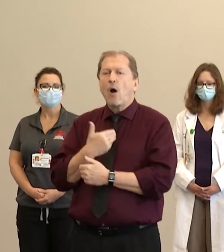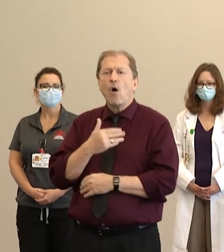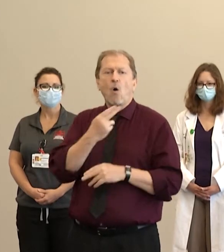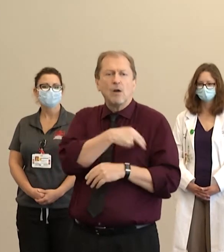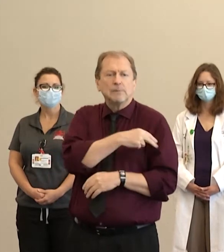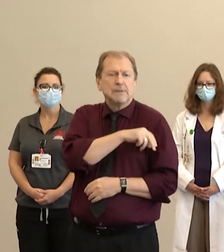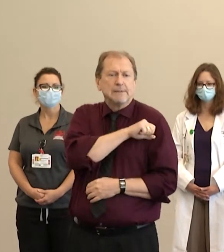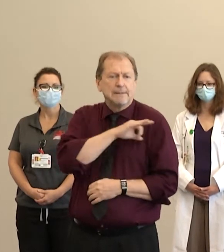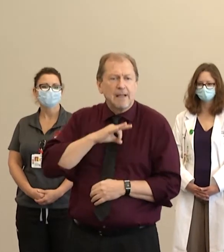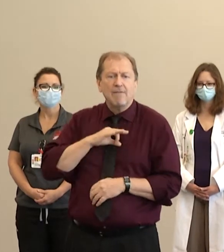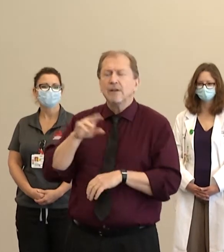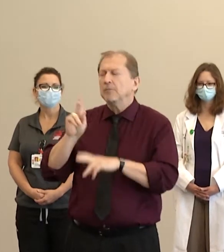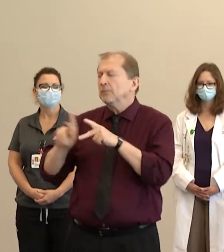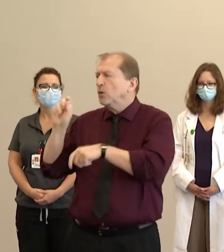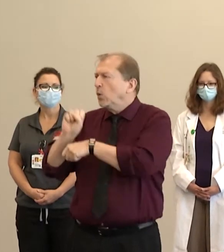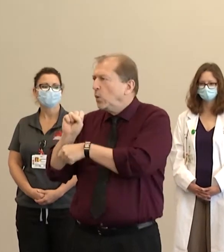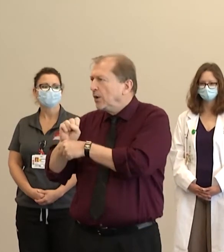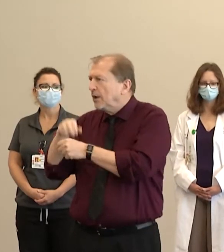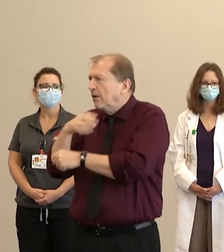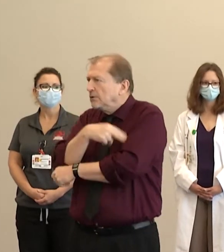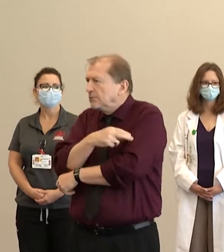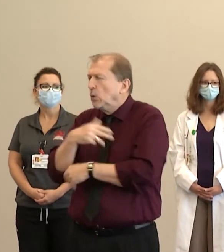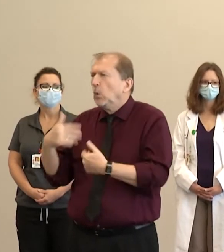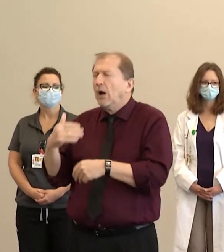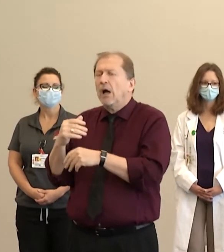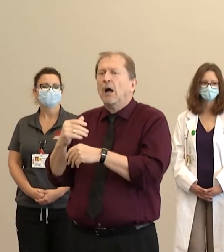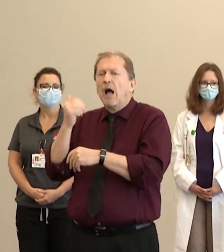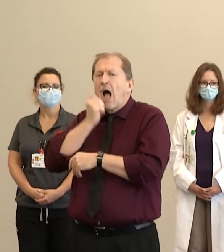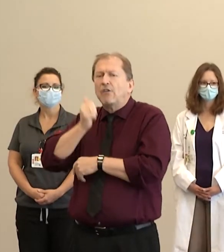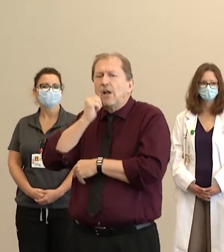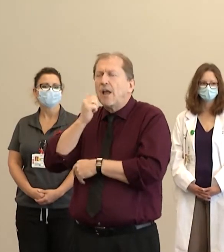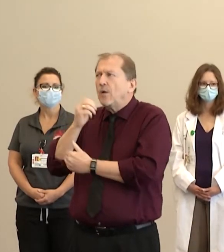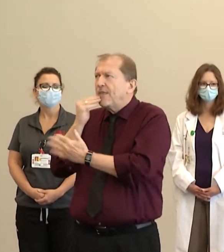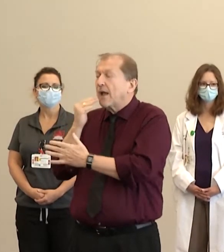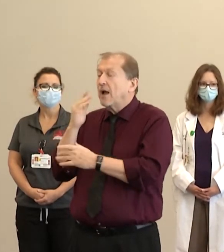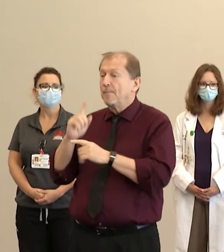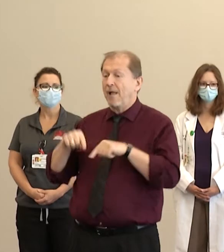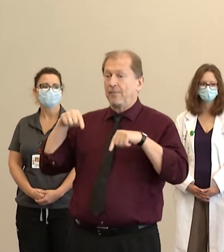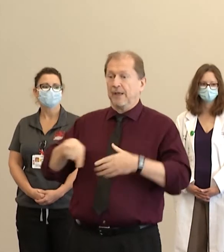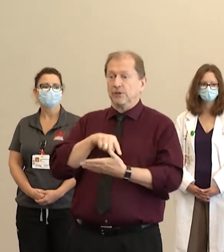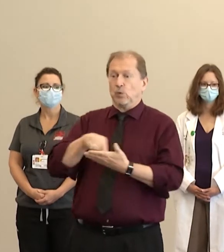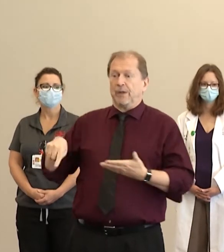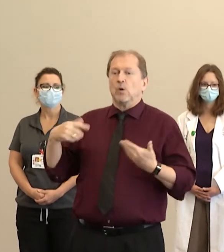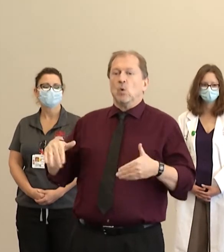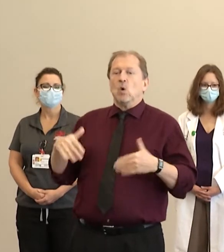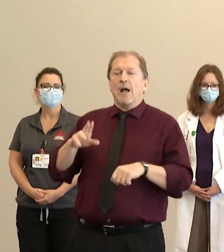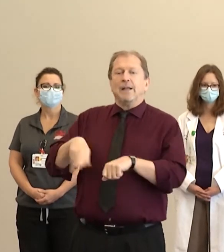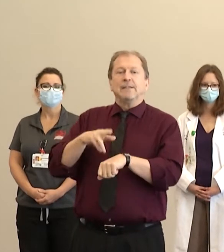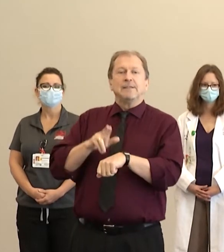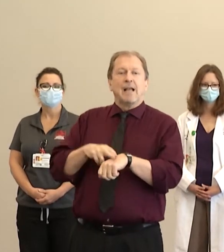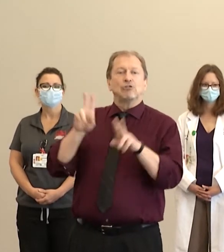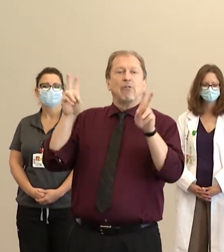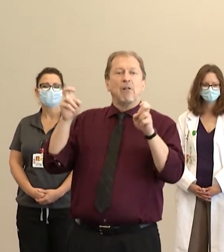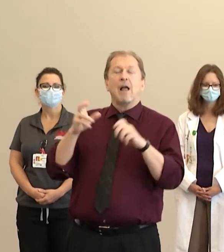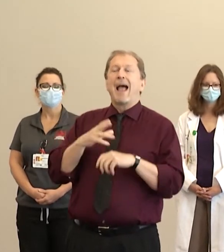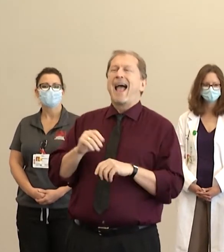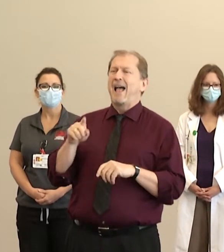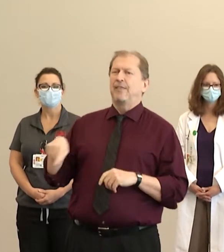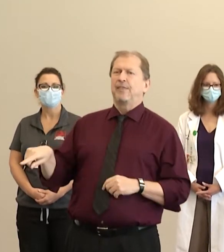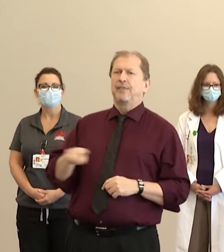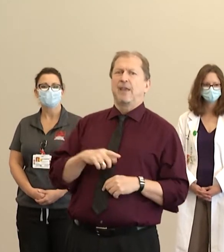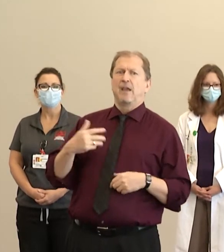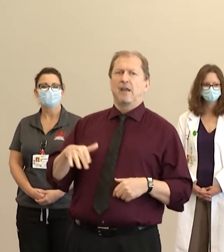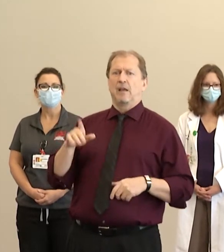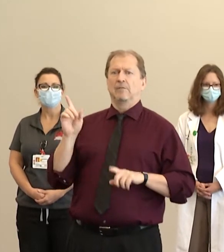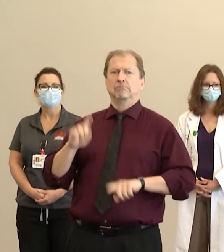every day. But this year, recognition comes at a time when our staff is making sacrifices every day